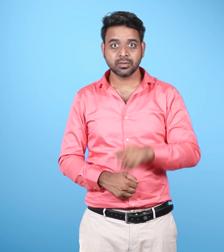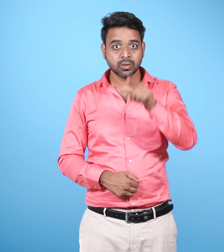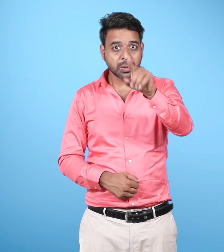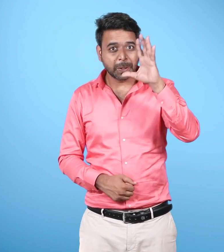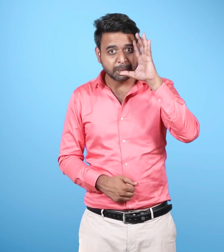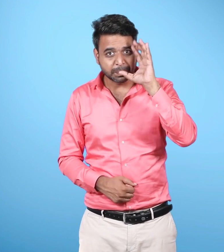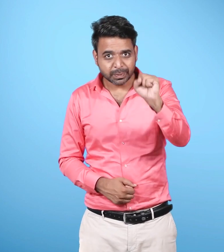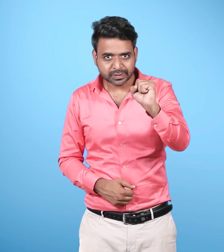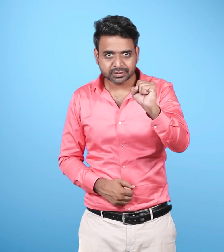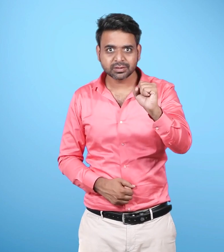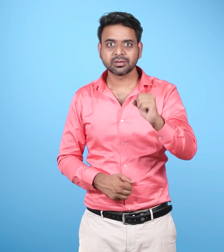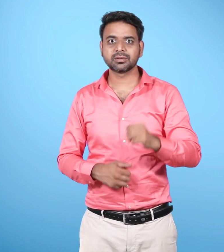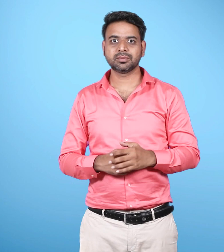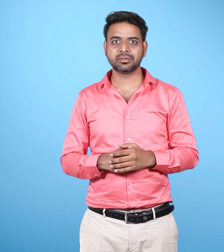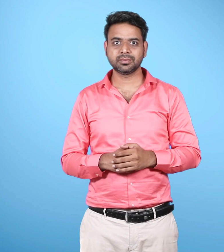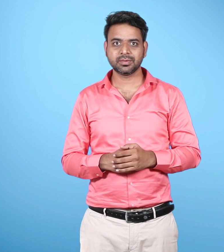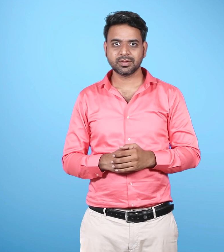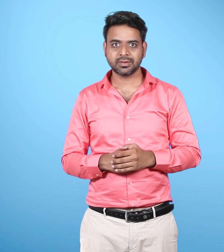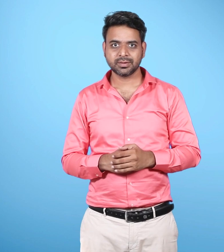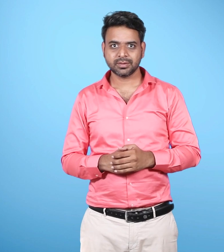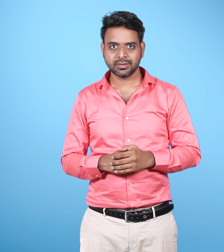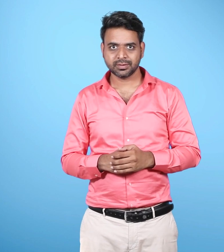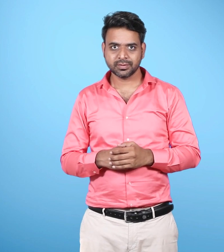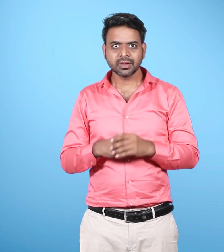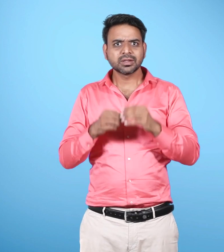Make sure that the safety pin can be rotated freely.